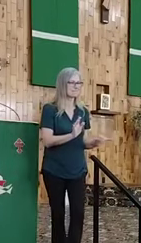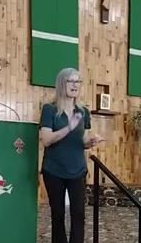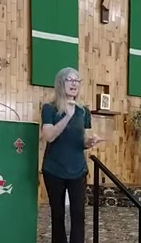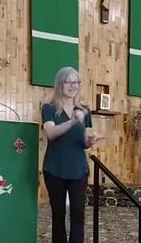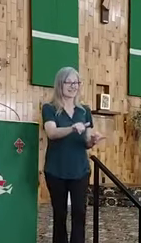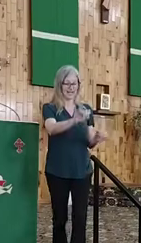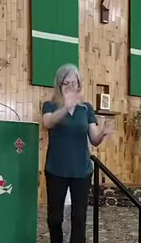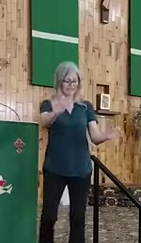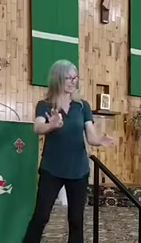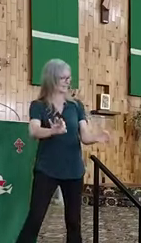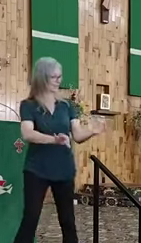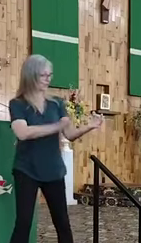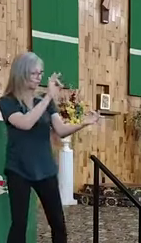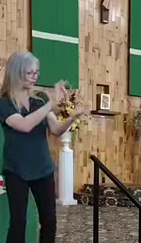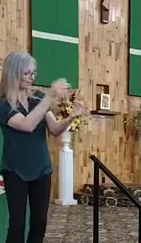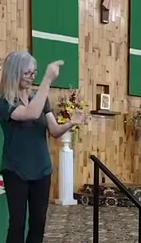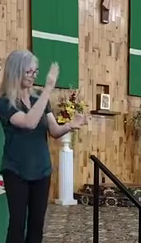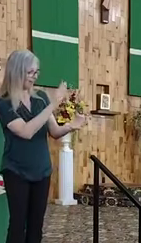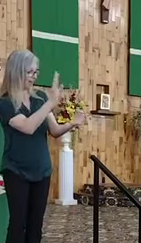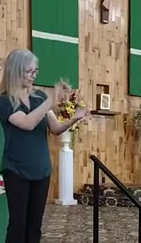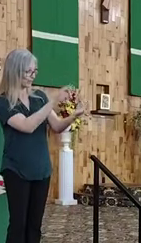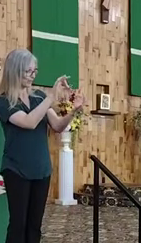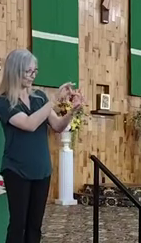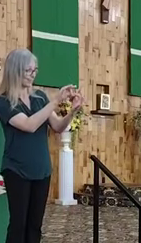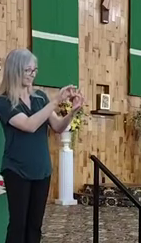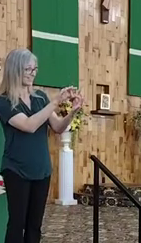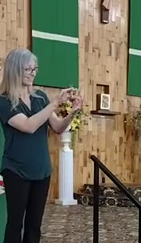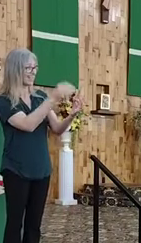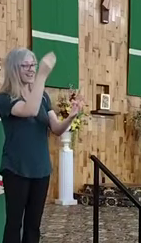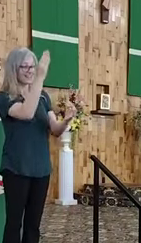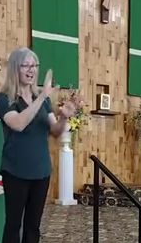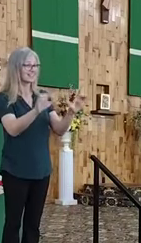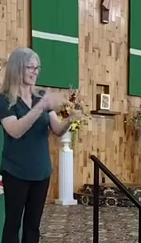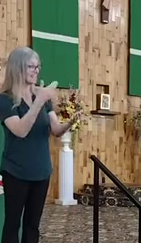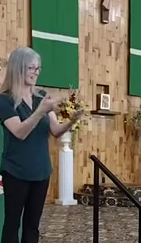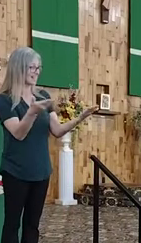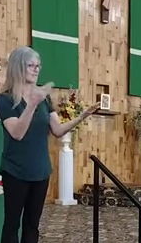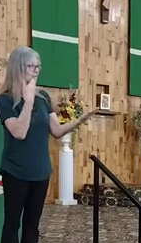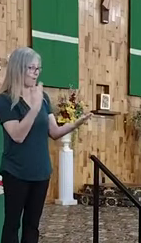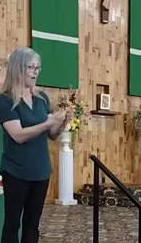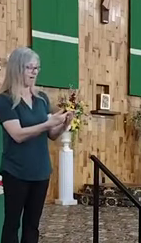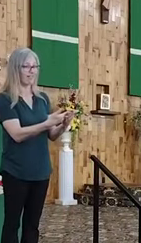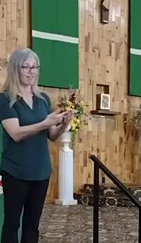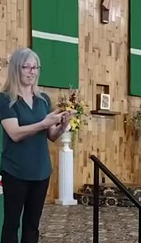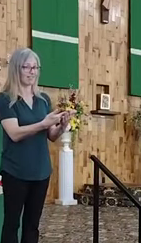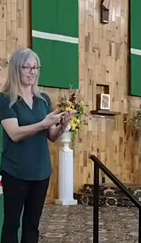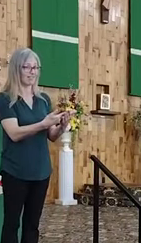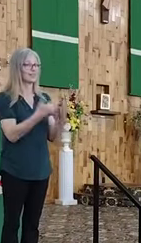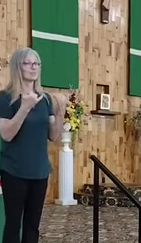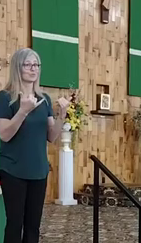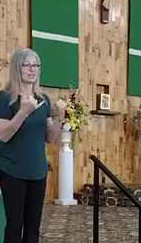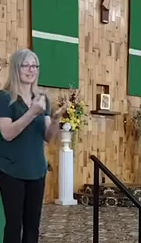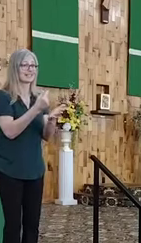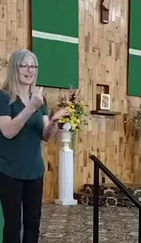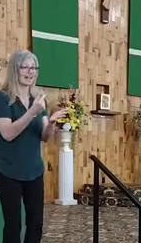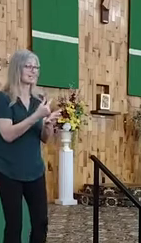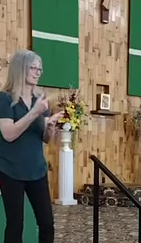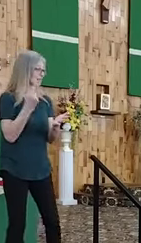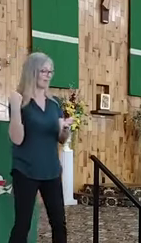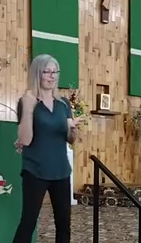the might of God that we're dealing with today. A God who does things well. And in today's gospel, we are told that